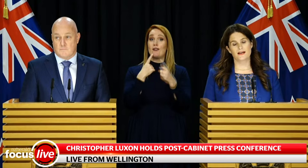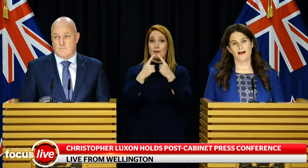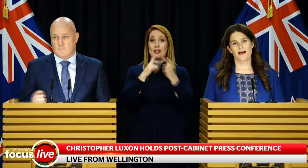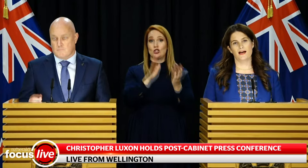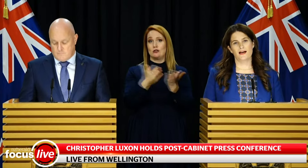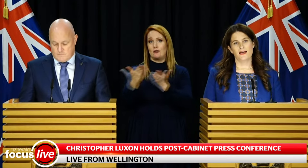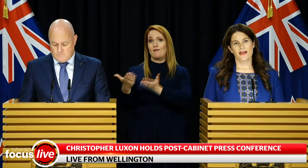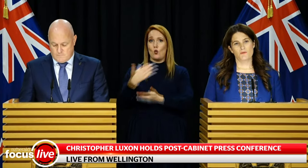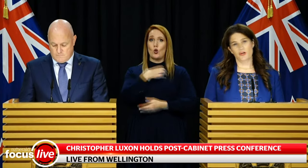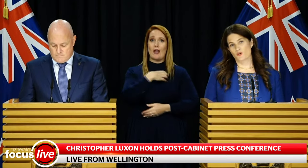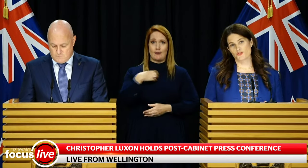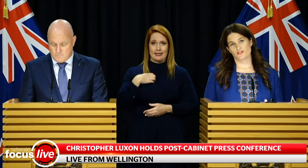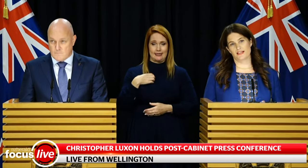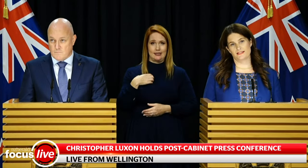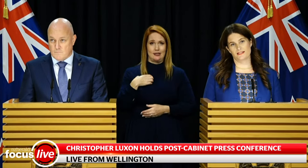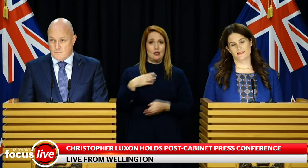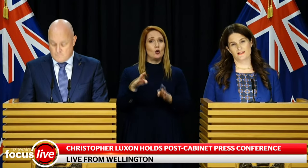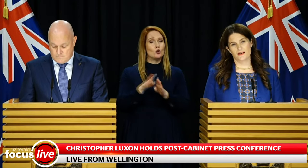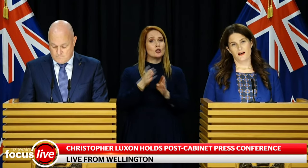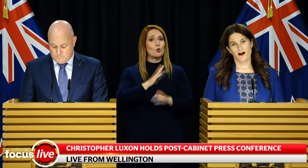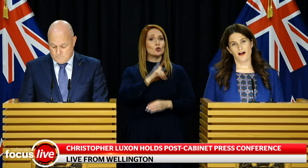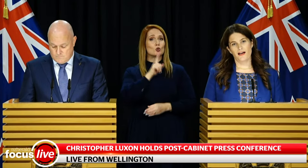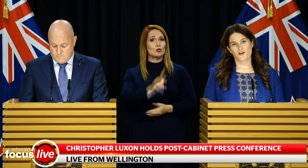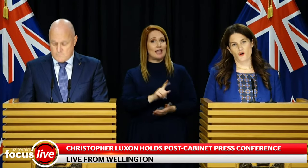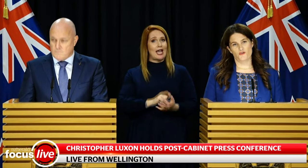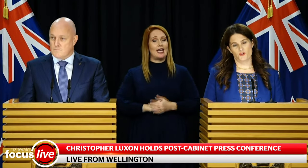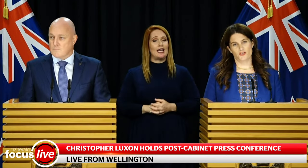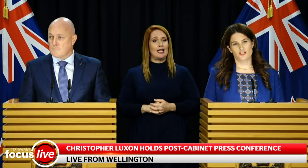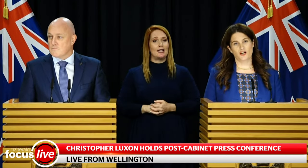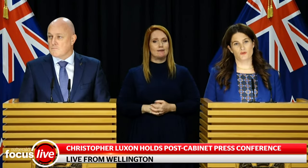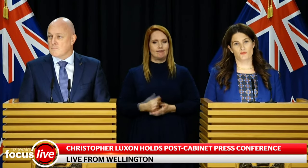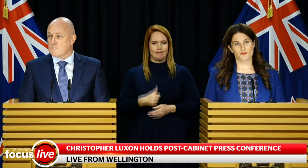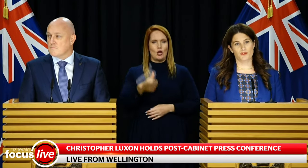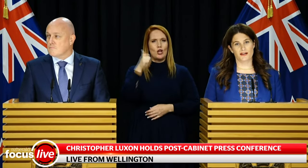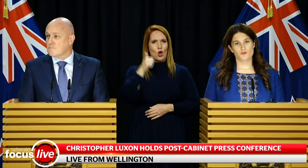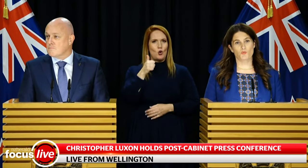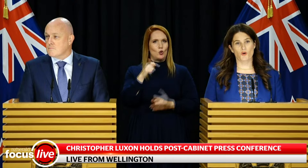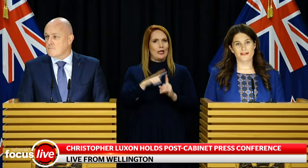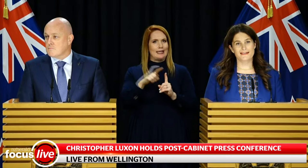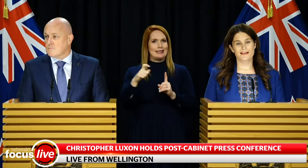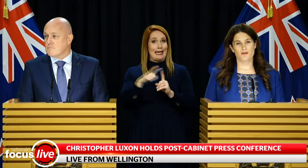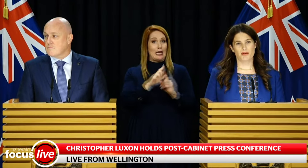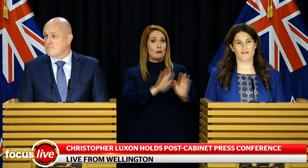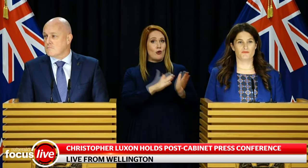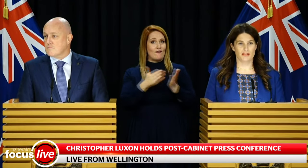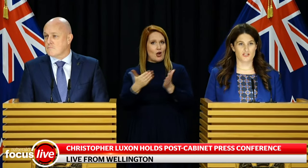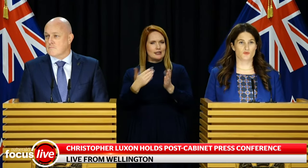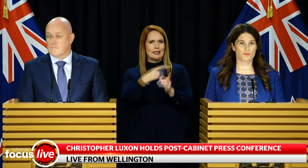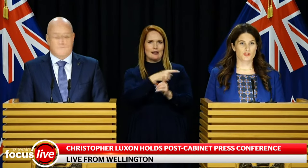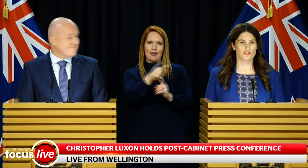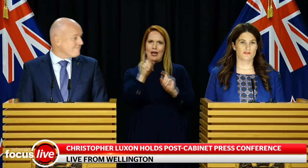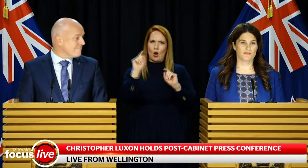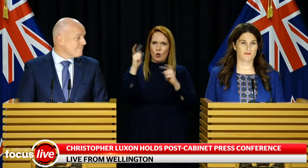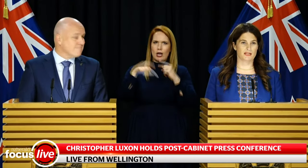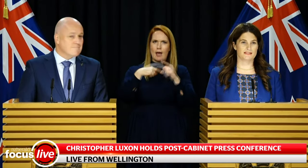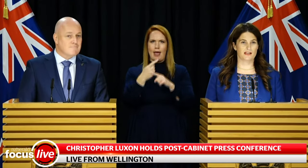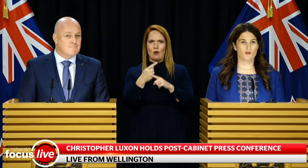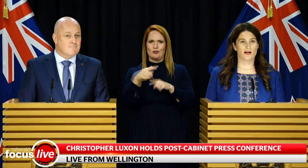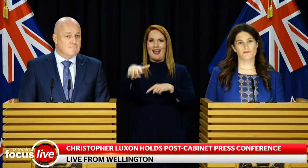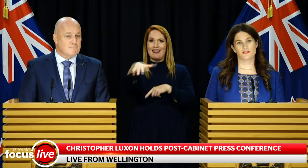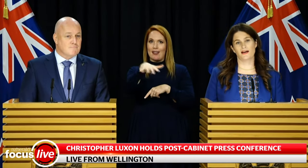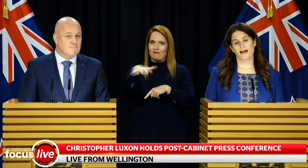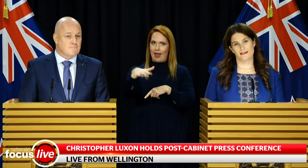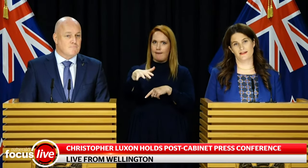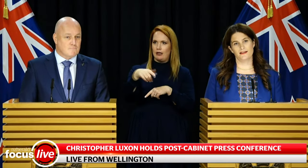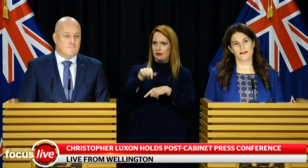government. And what I'd also say is this. I know that early childhood providers worry about the financial pressure the families they